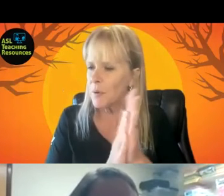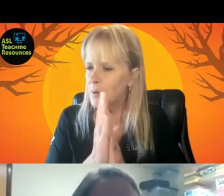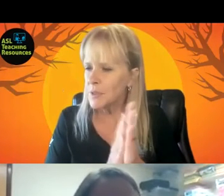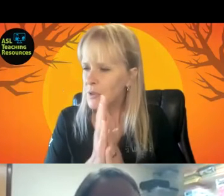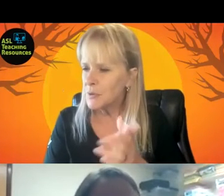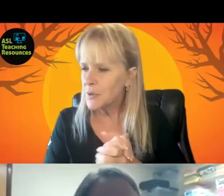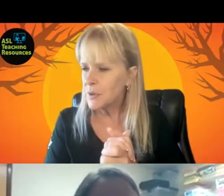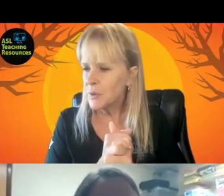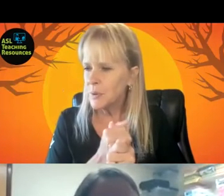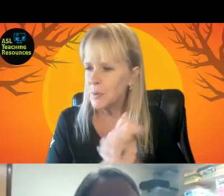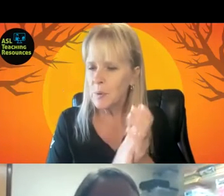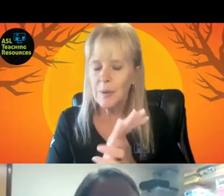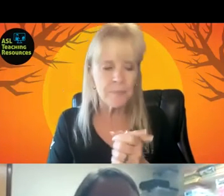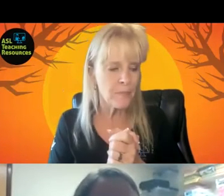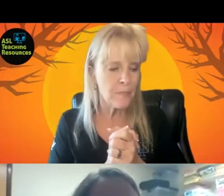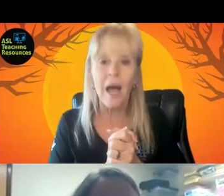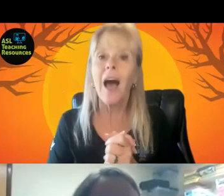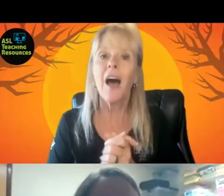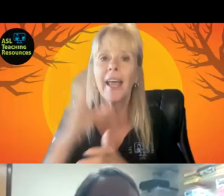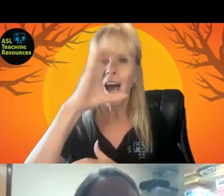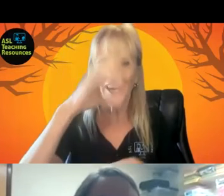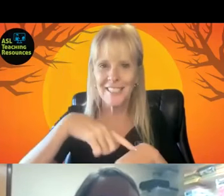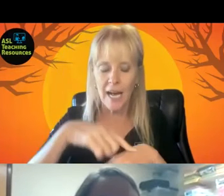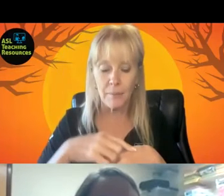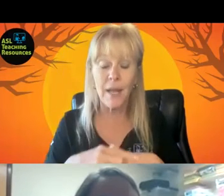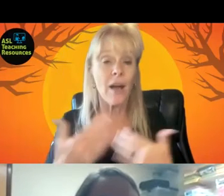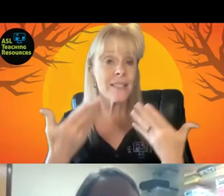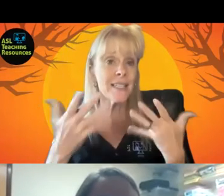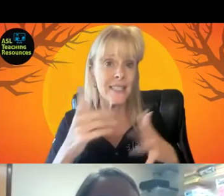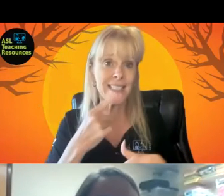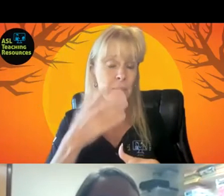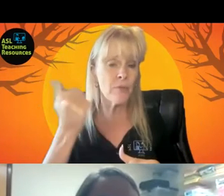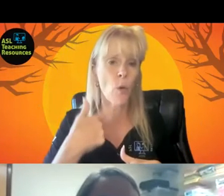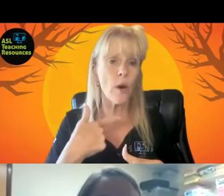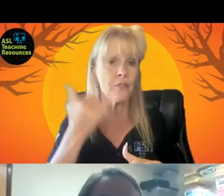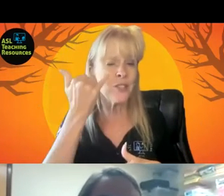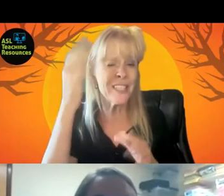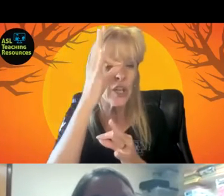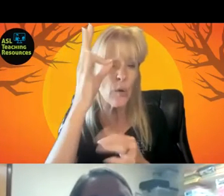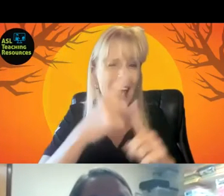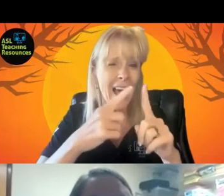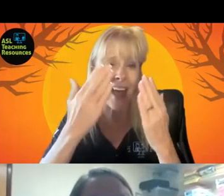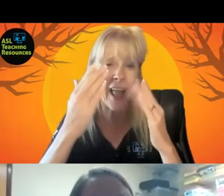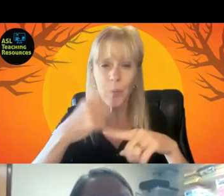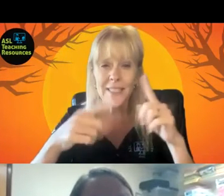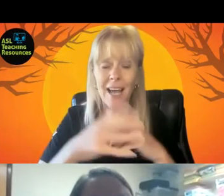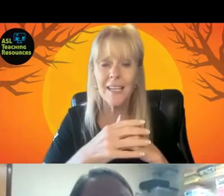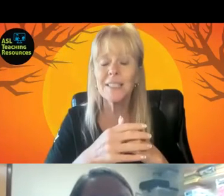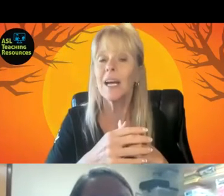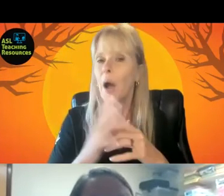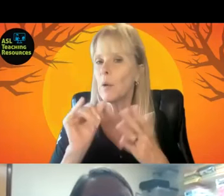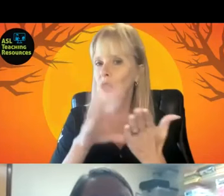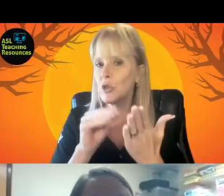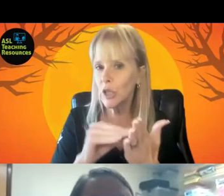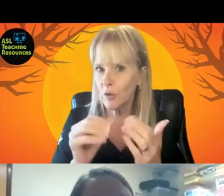And now we're going to do a hunt time. Now, as I said before, if you didn't know the Halloween